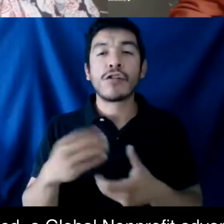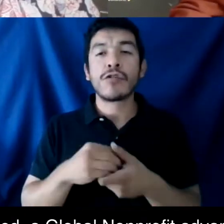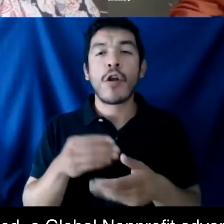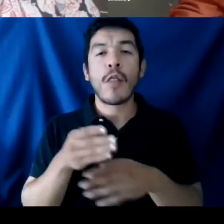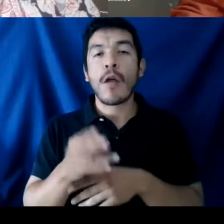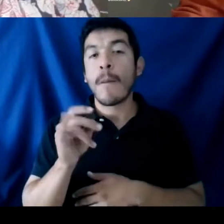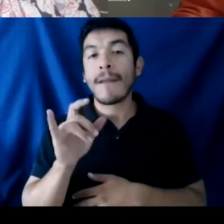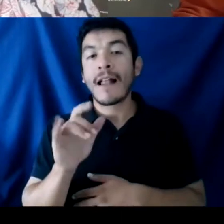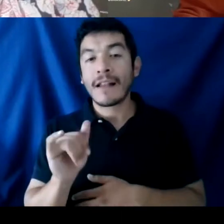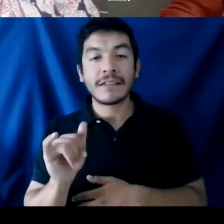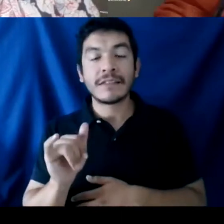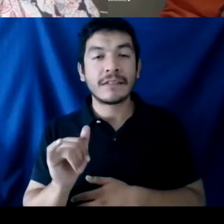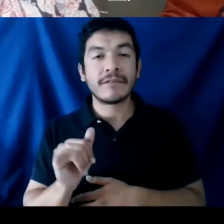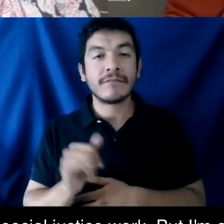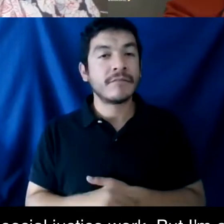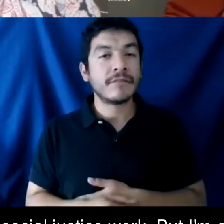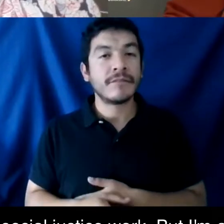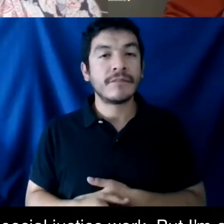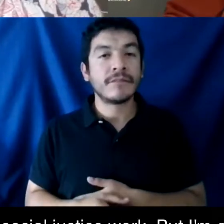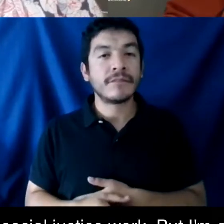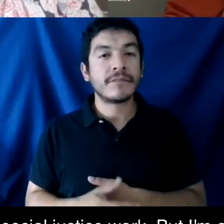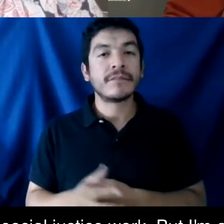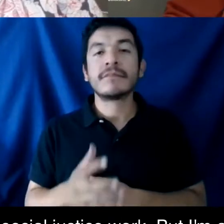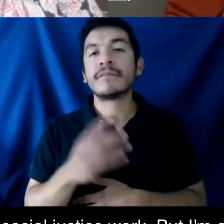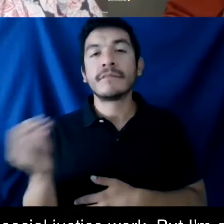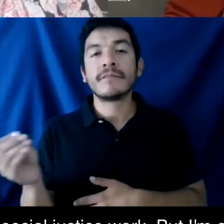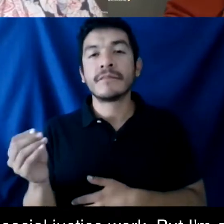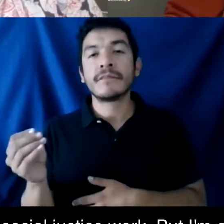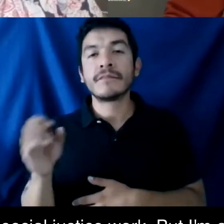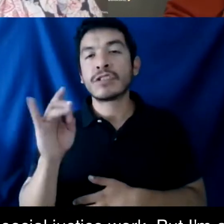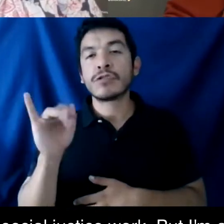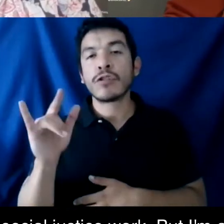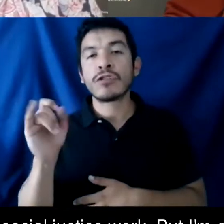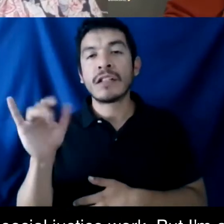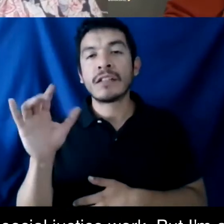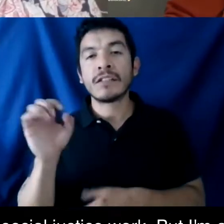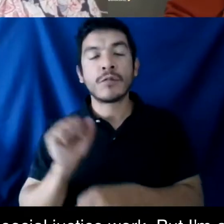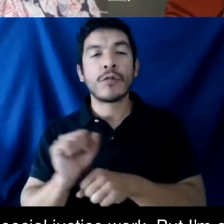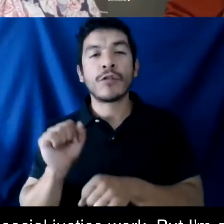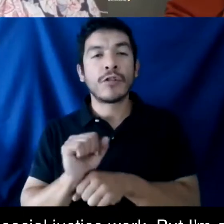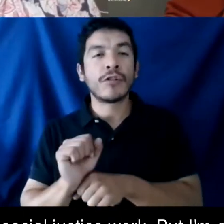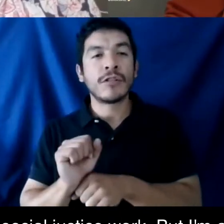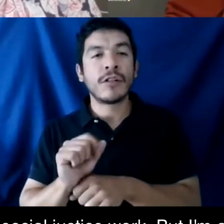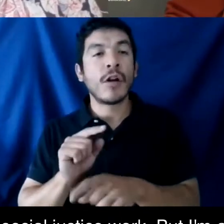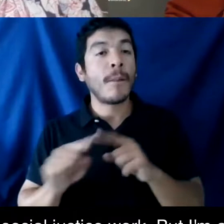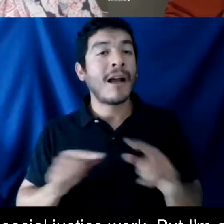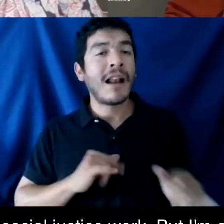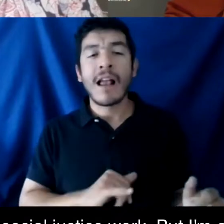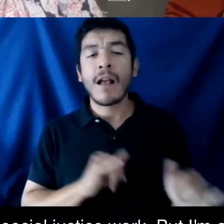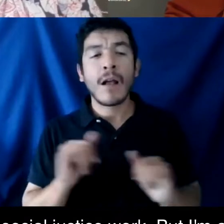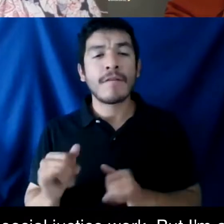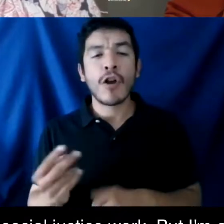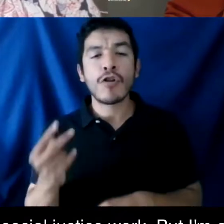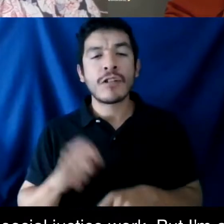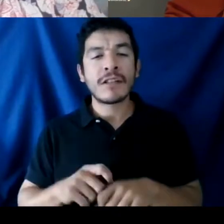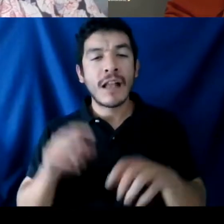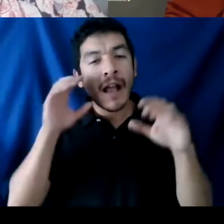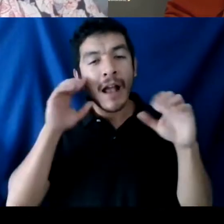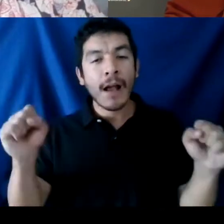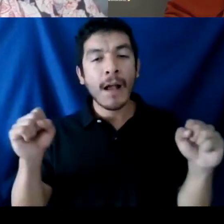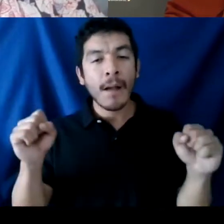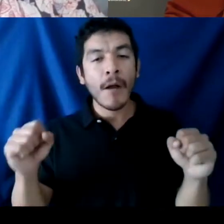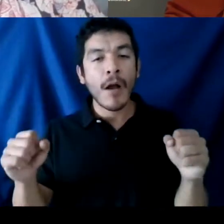policy and social justice work. but I'm also a two-time presidential